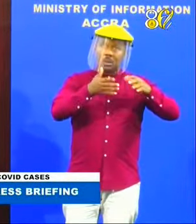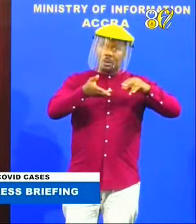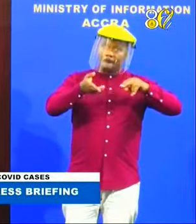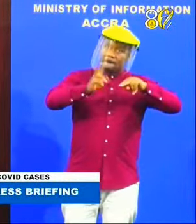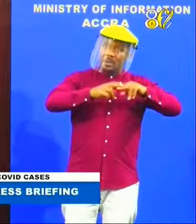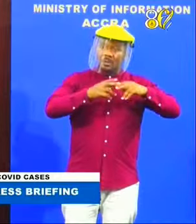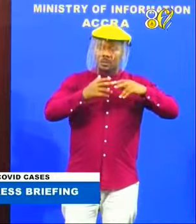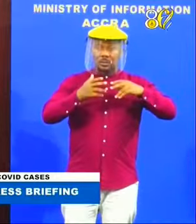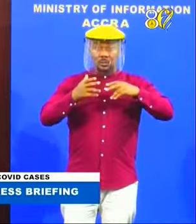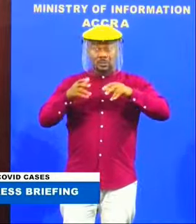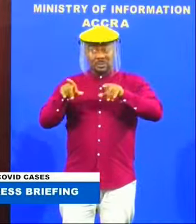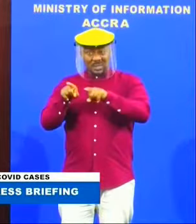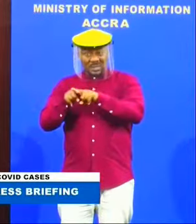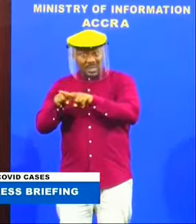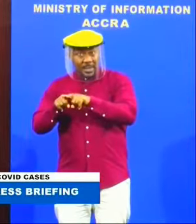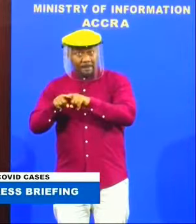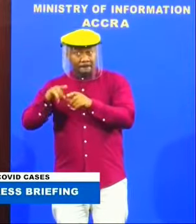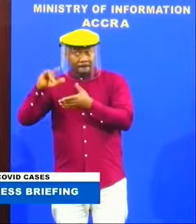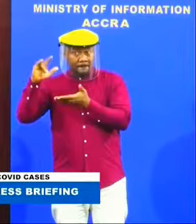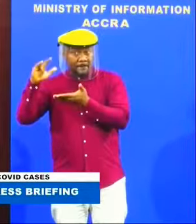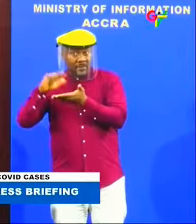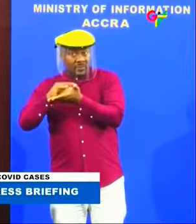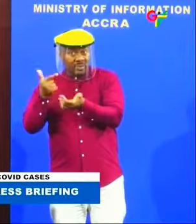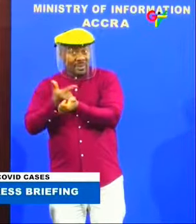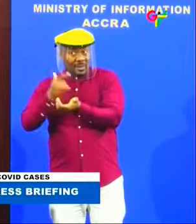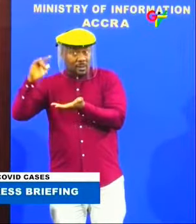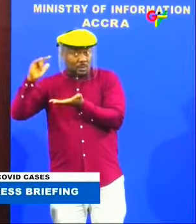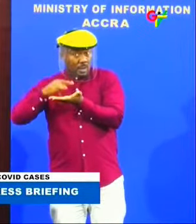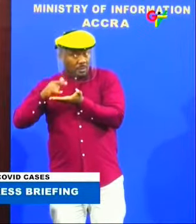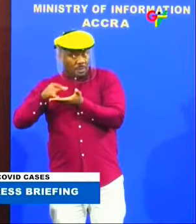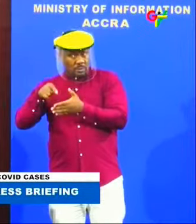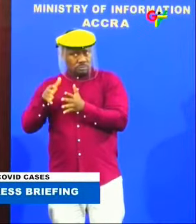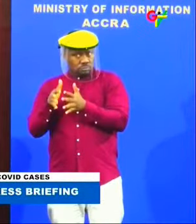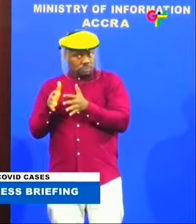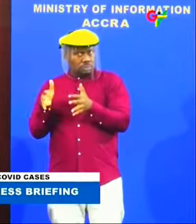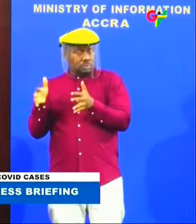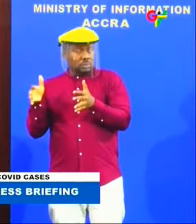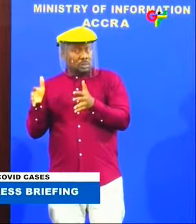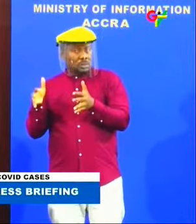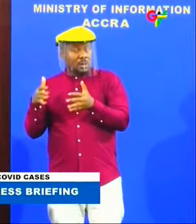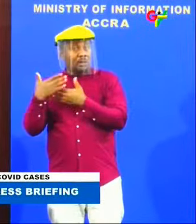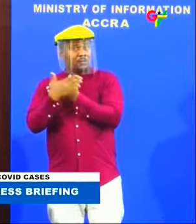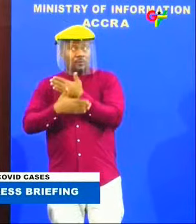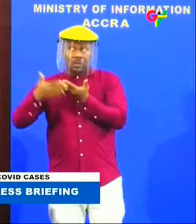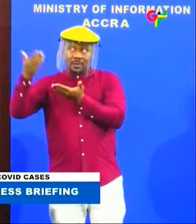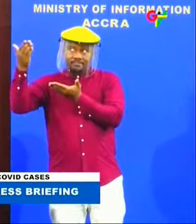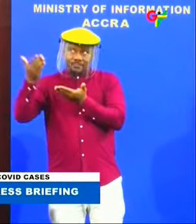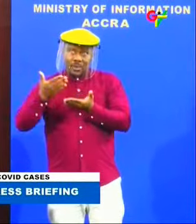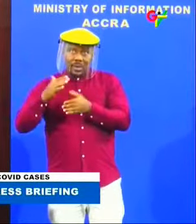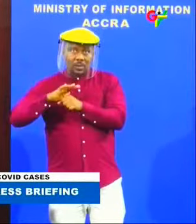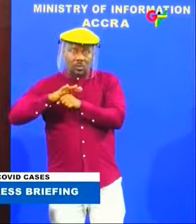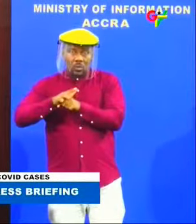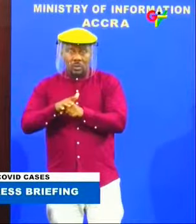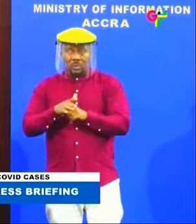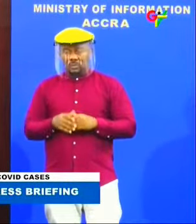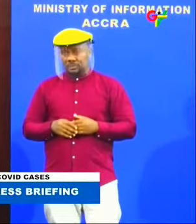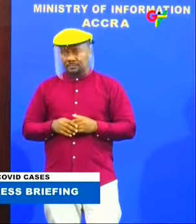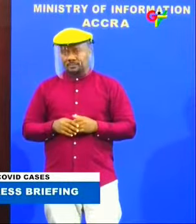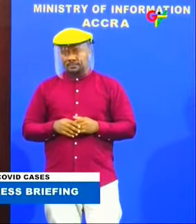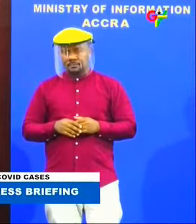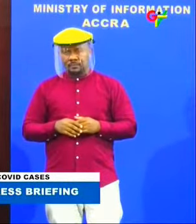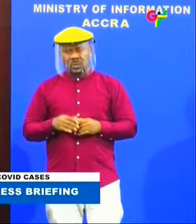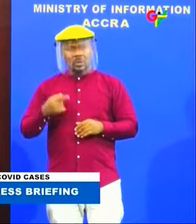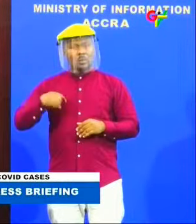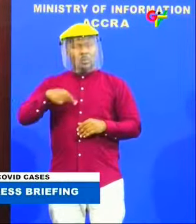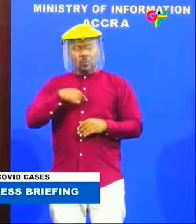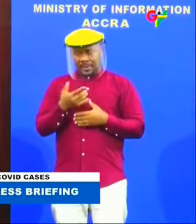really reactive to the prevalence of the virus. And so we have a lot of confidence in the